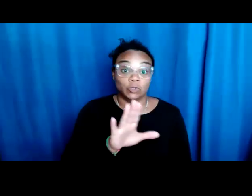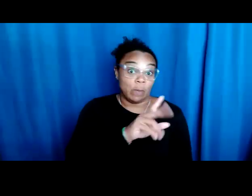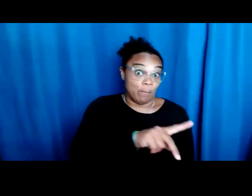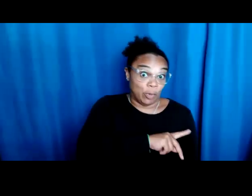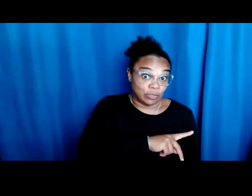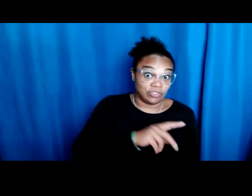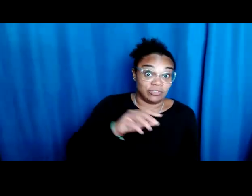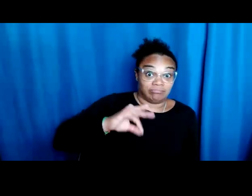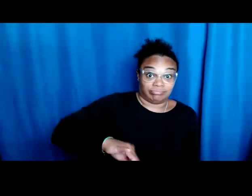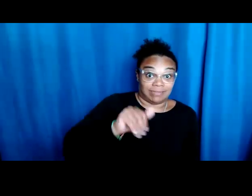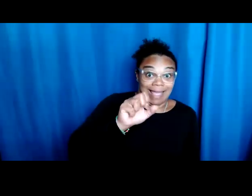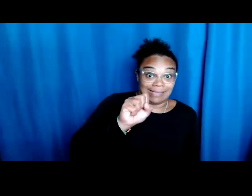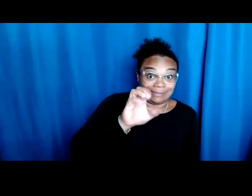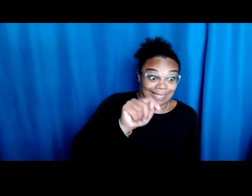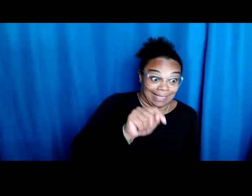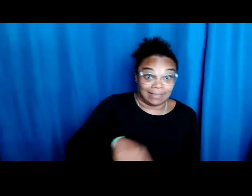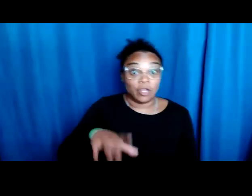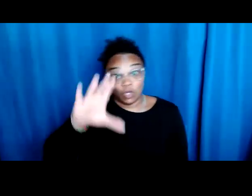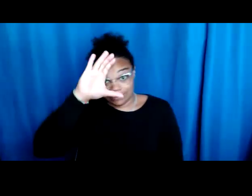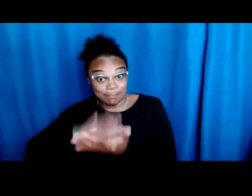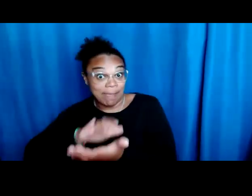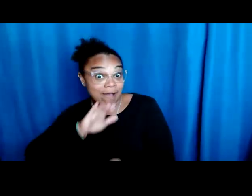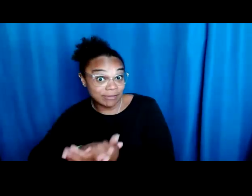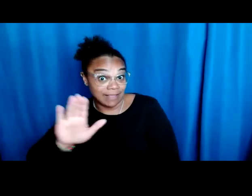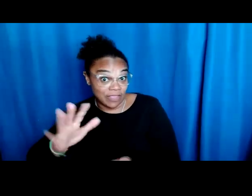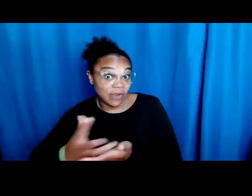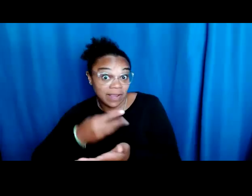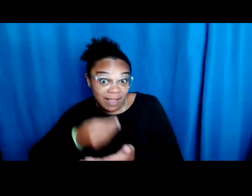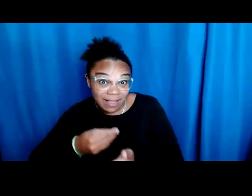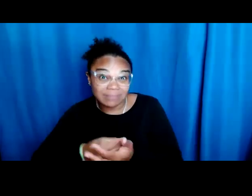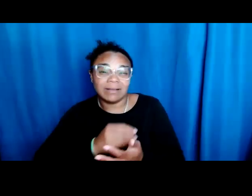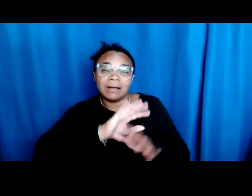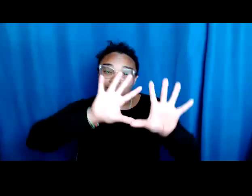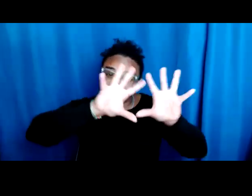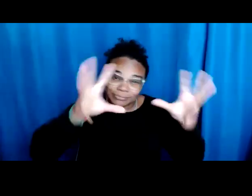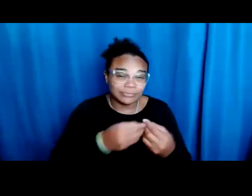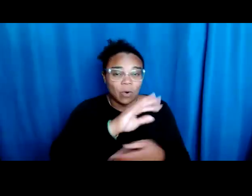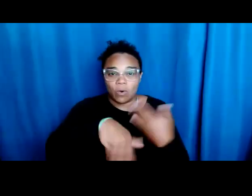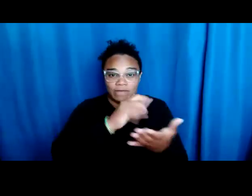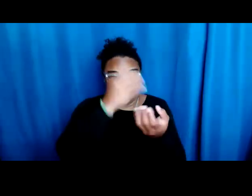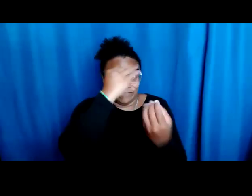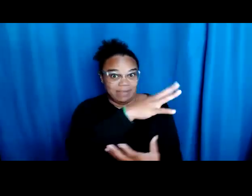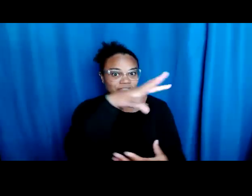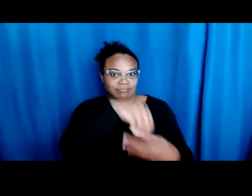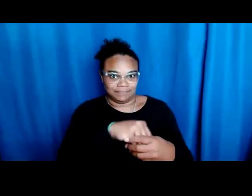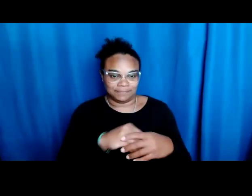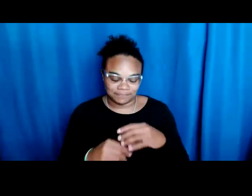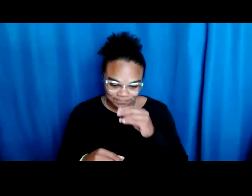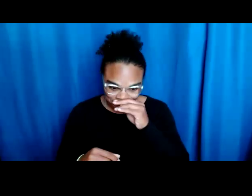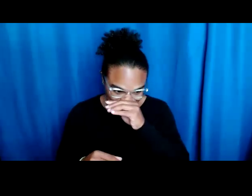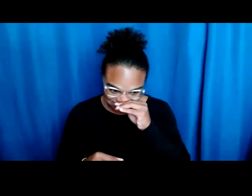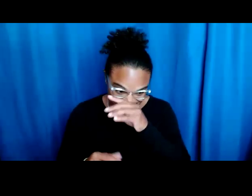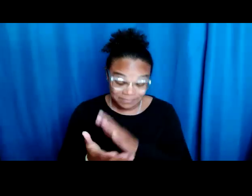income? Now, this is the type of description. Imagine when you meet with this